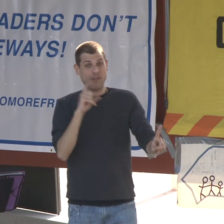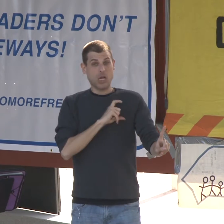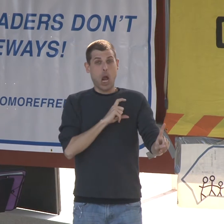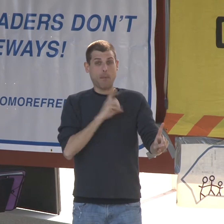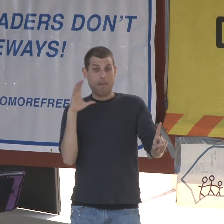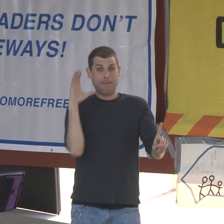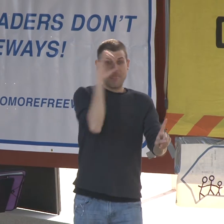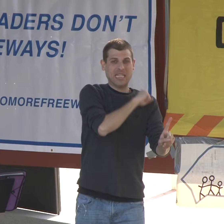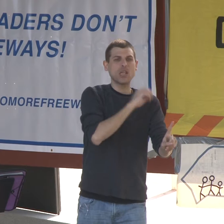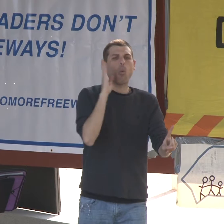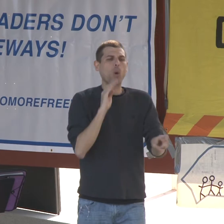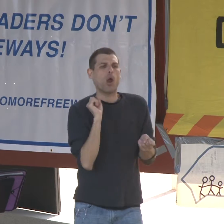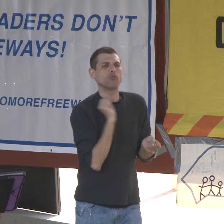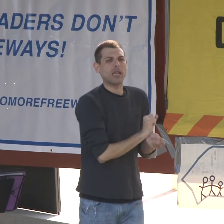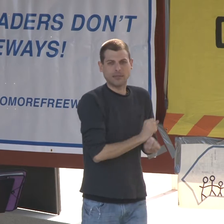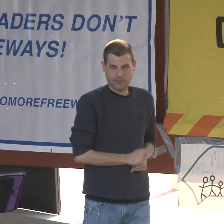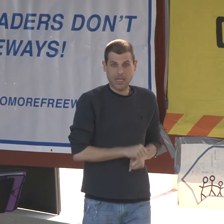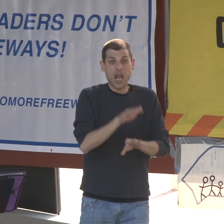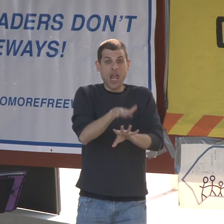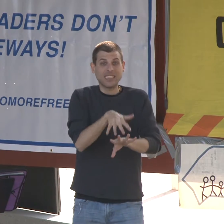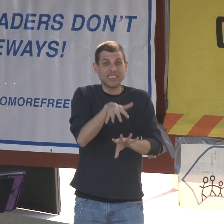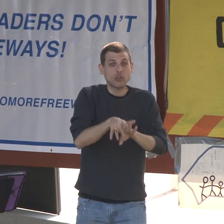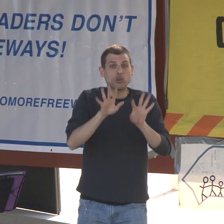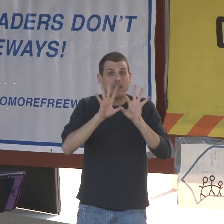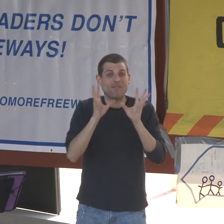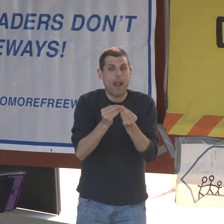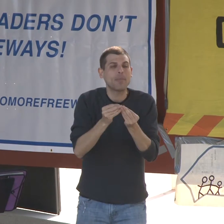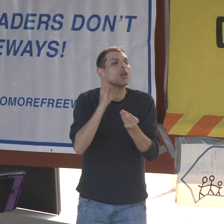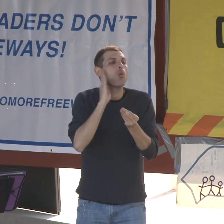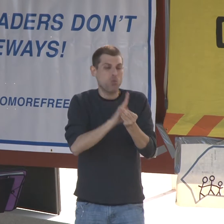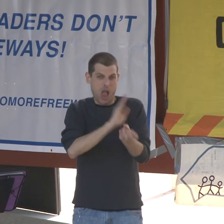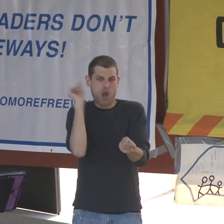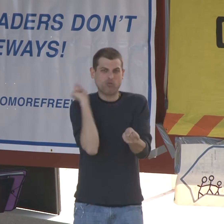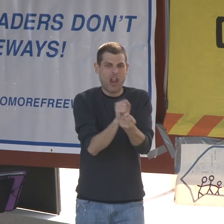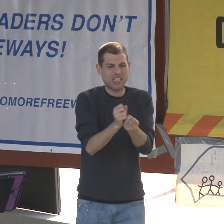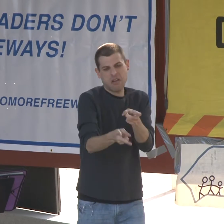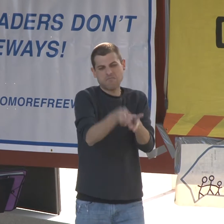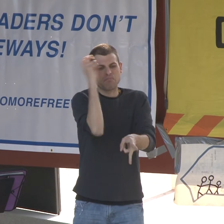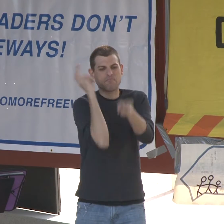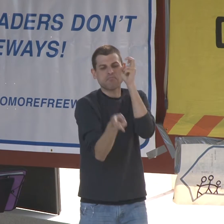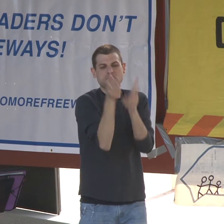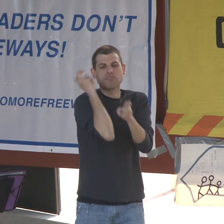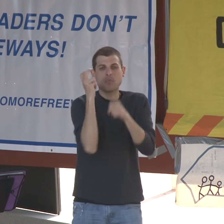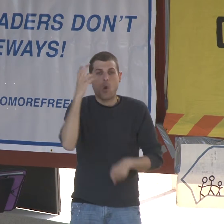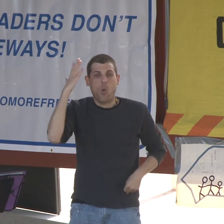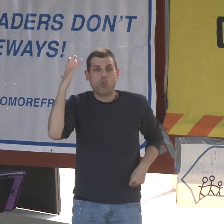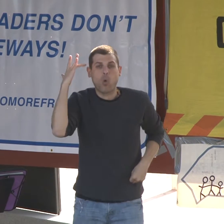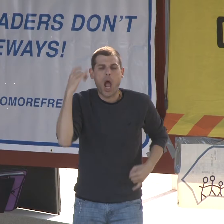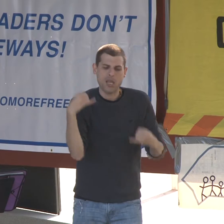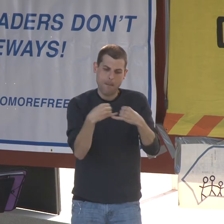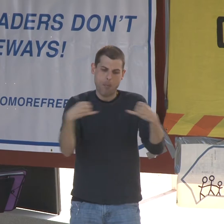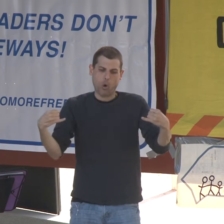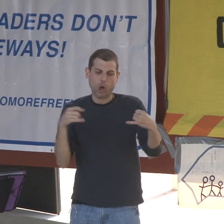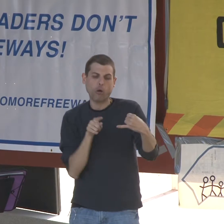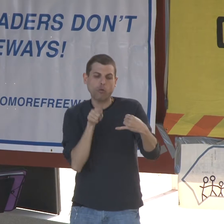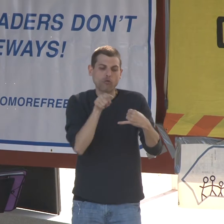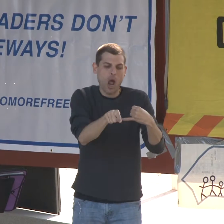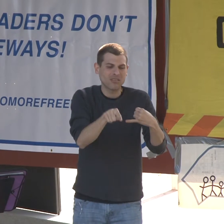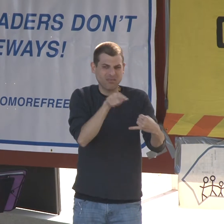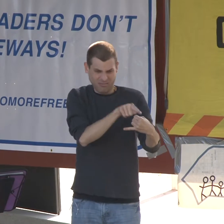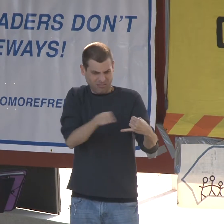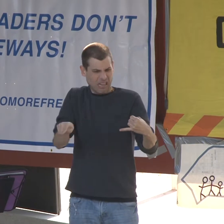will kidnap indigenous families in the middle of the night because they came from the other side of an imaginary border. And